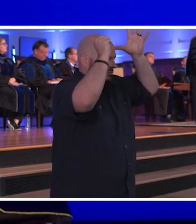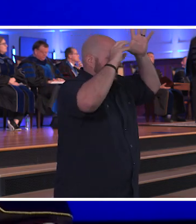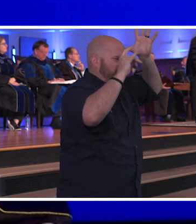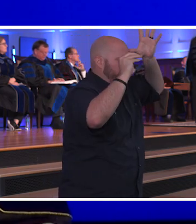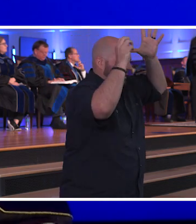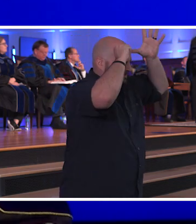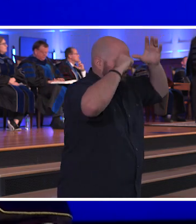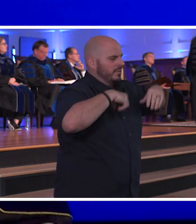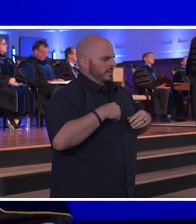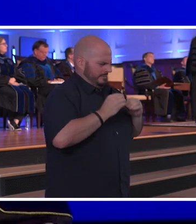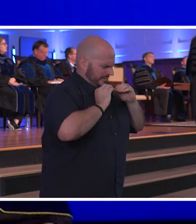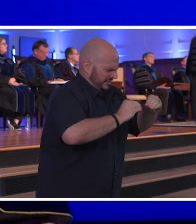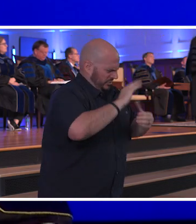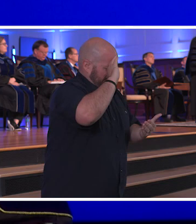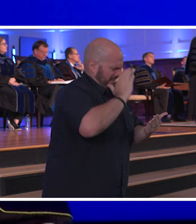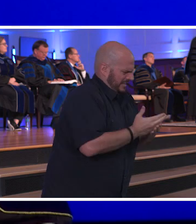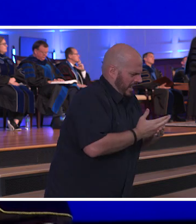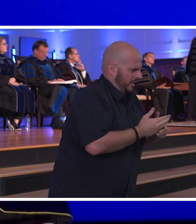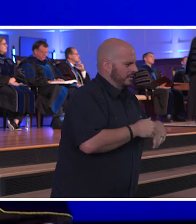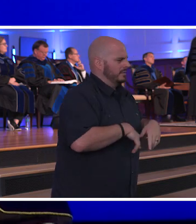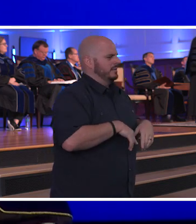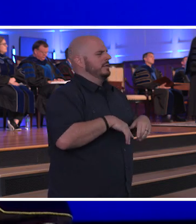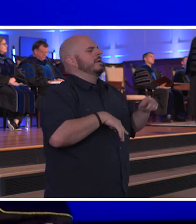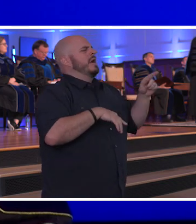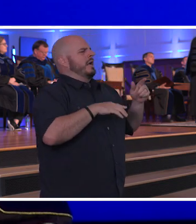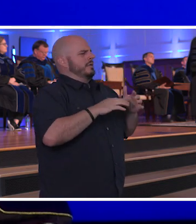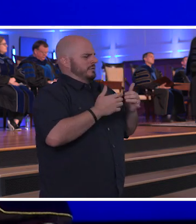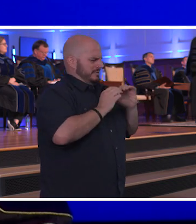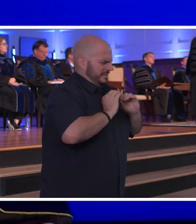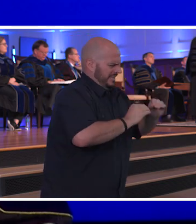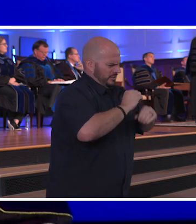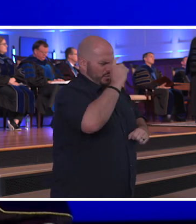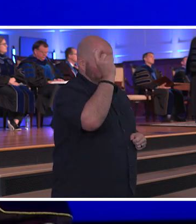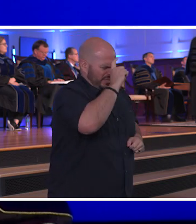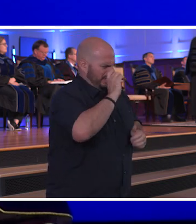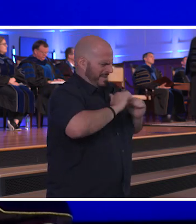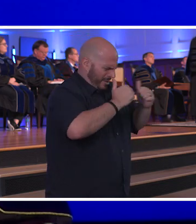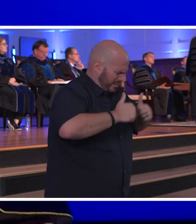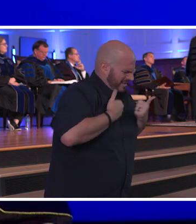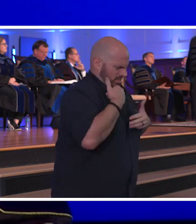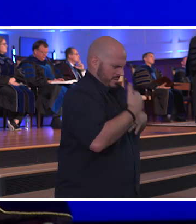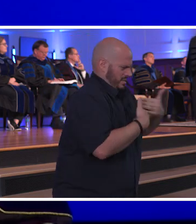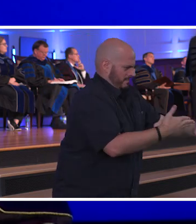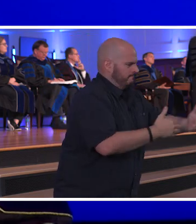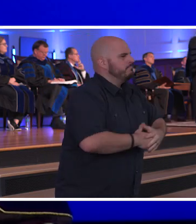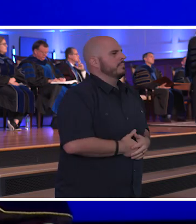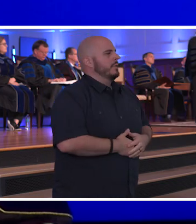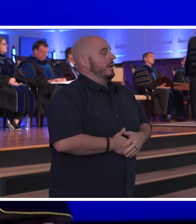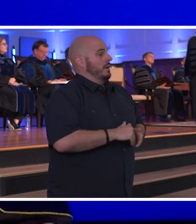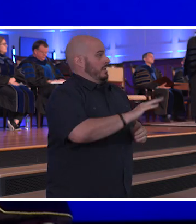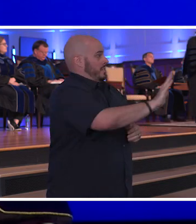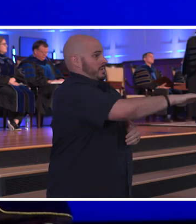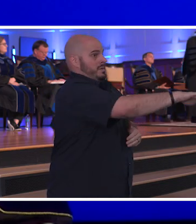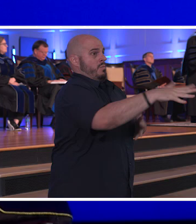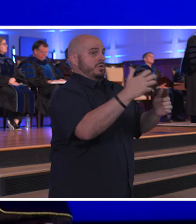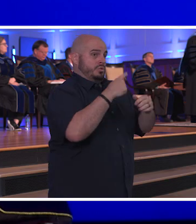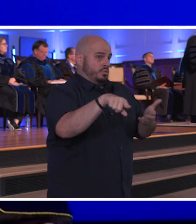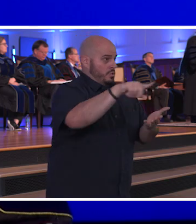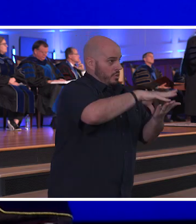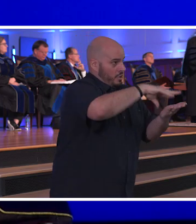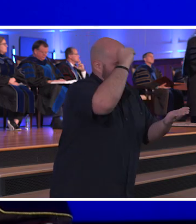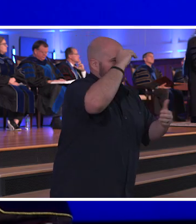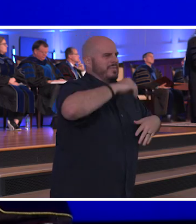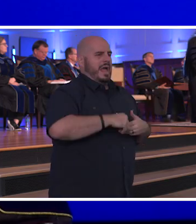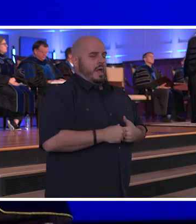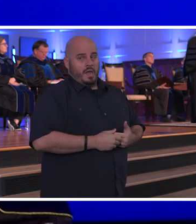live a life of wisdom in our God. And I want you to learn this morning that I don't know anyone that has lived out